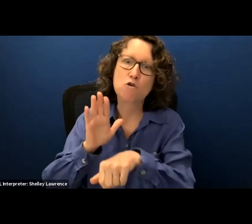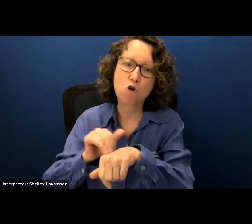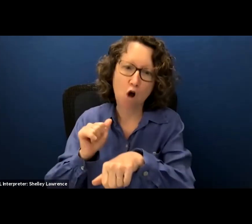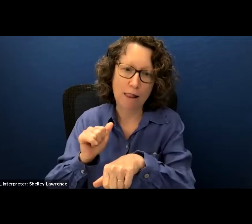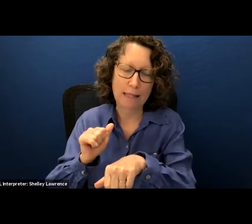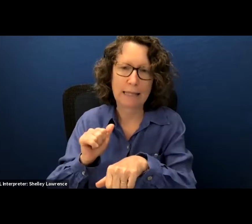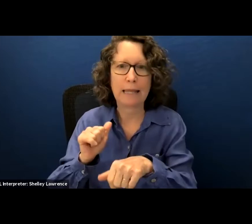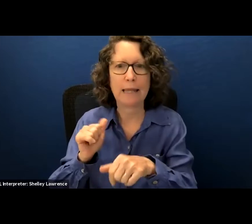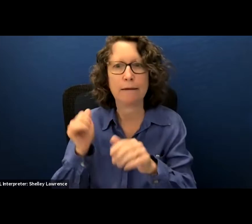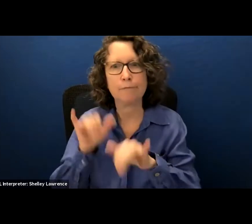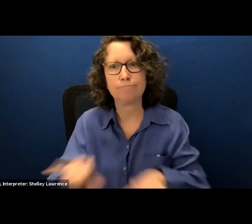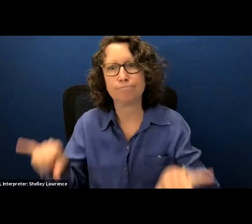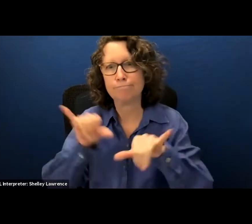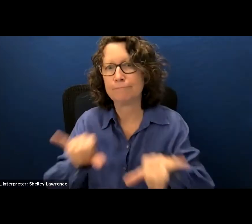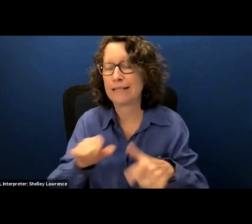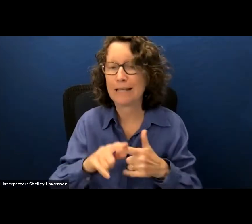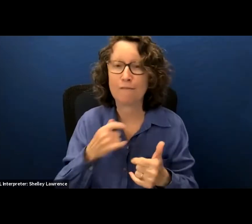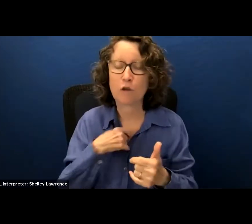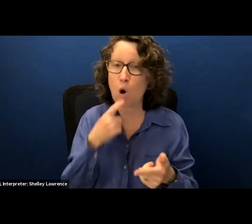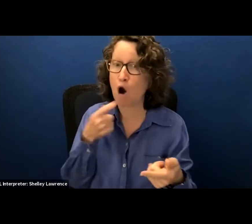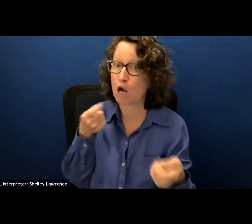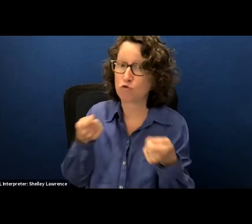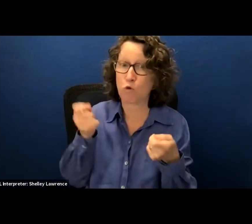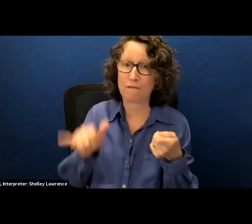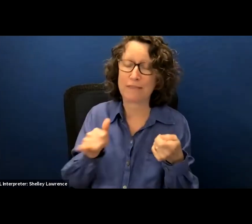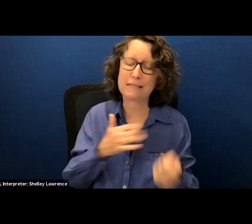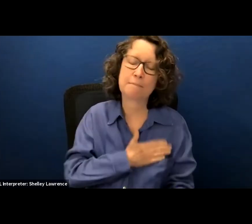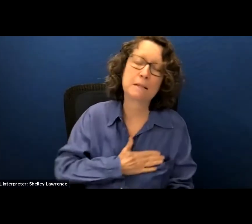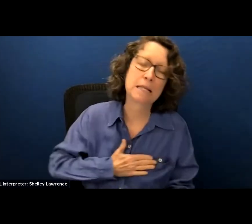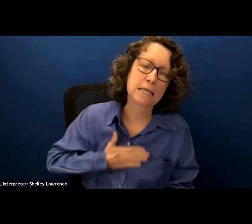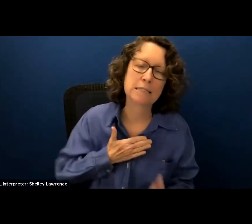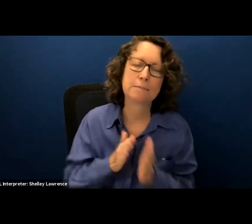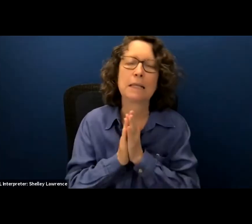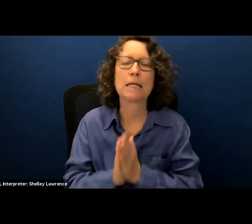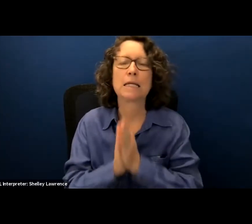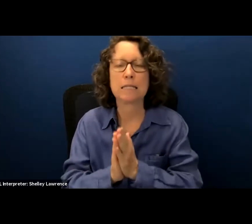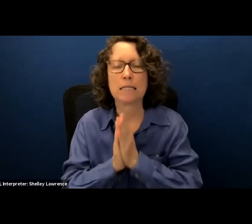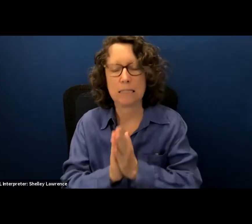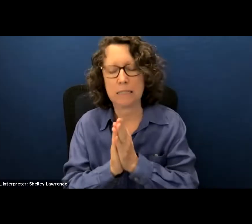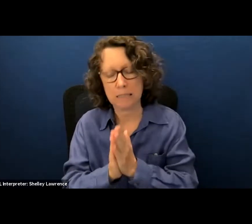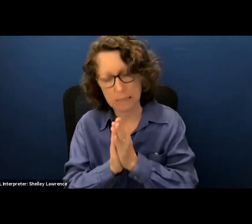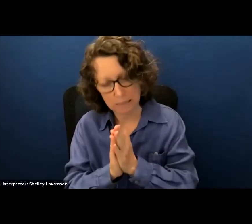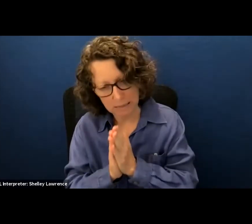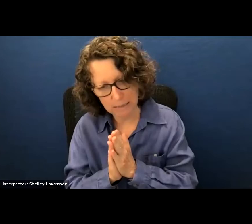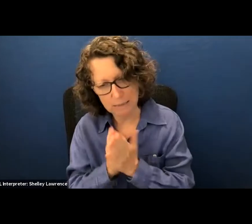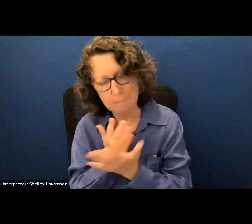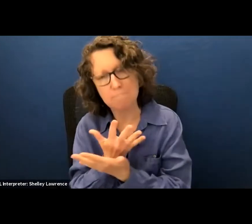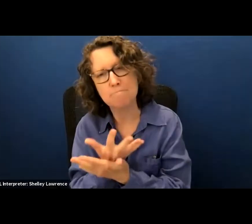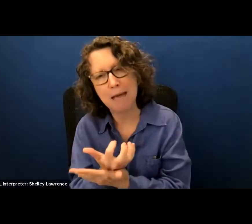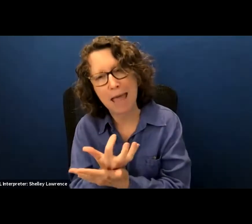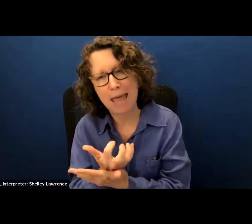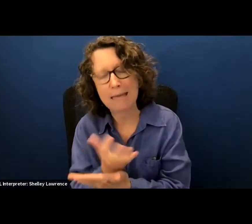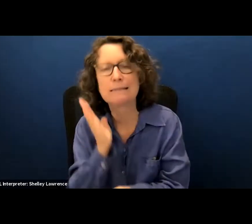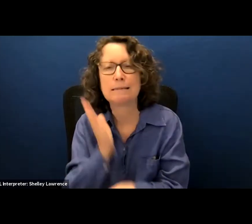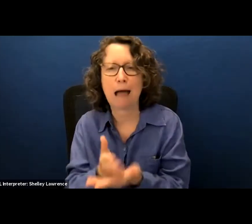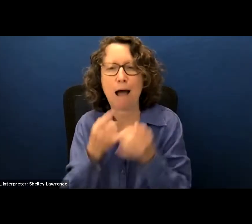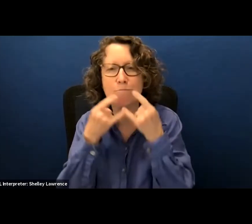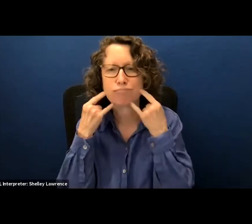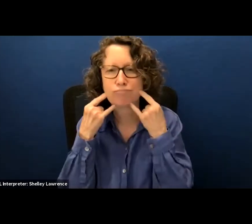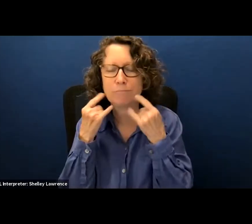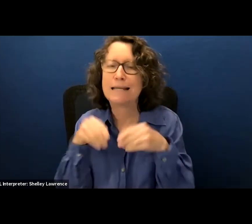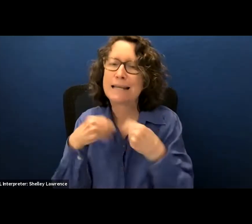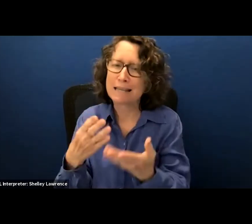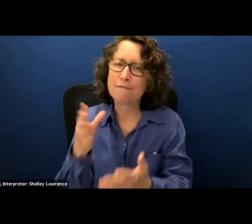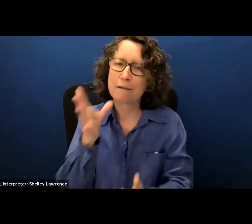mandate. If you aren't in control of it, you need to be pleading for it. You need to be begging for it to end. Give the